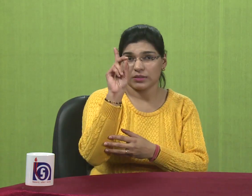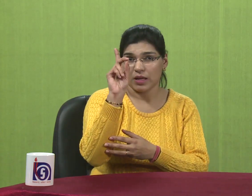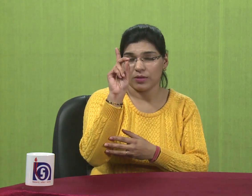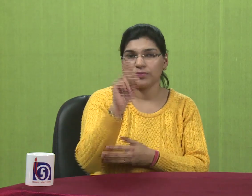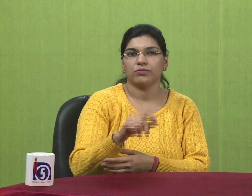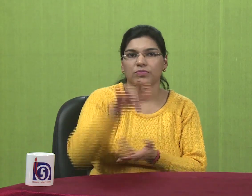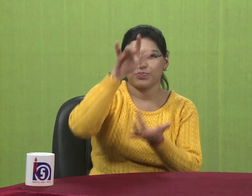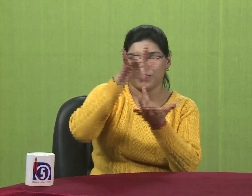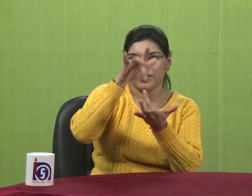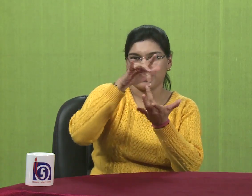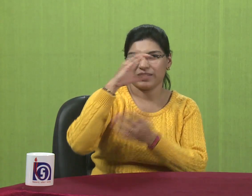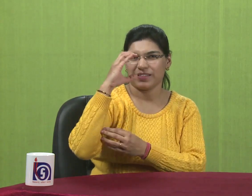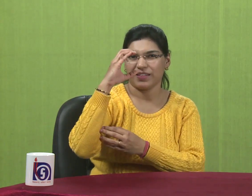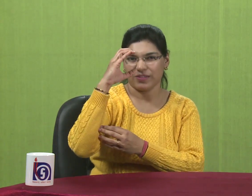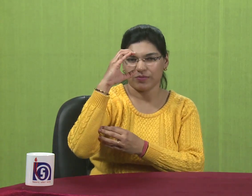In second it is written in the center.